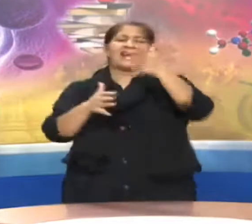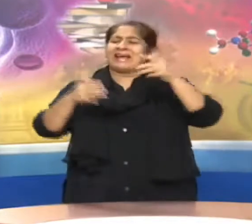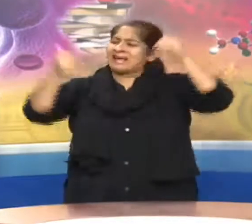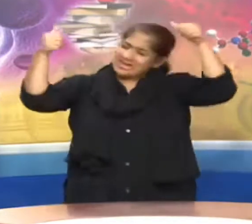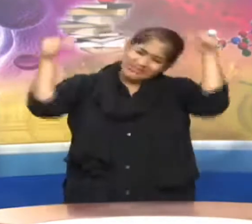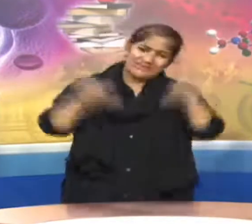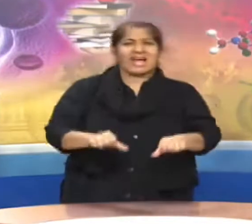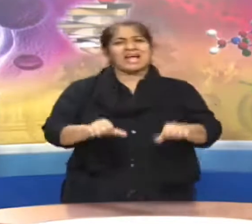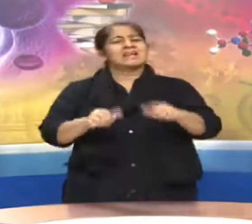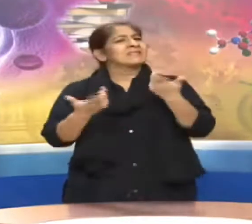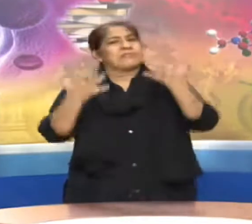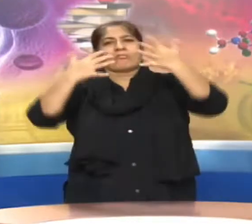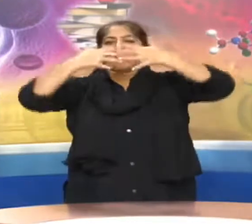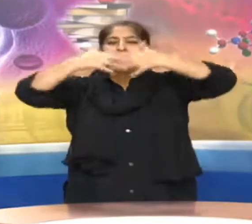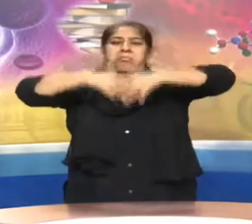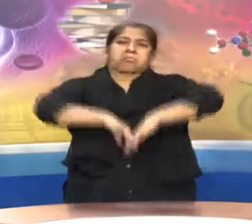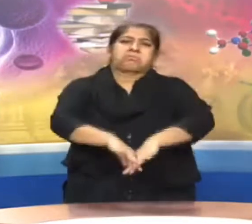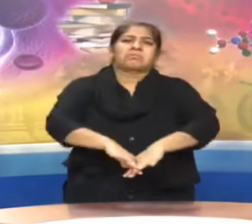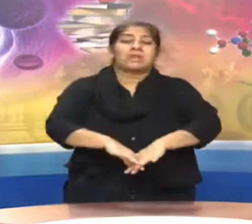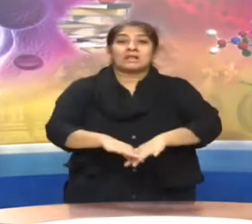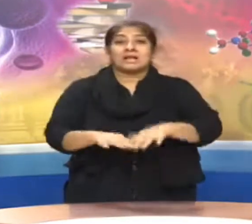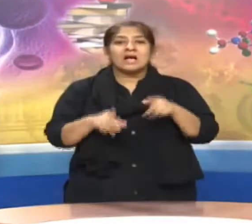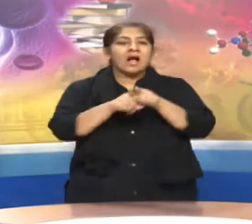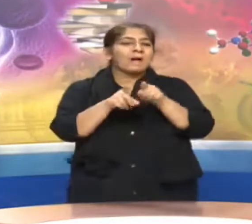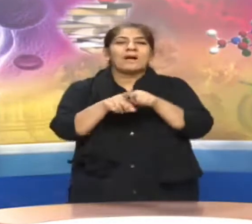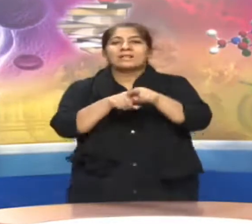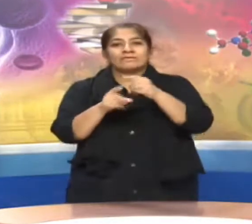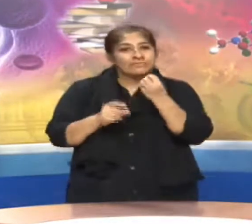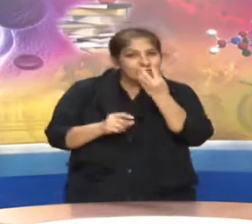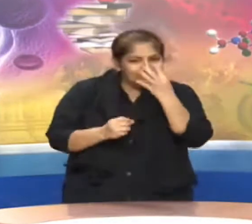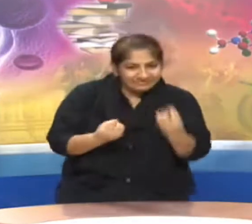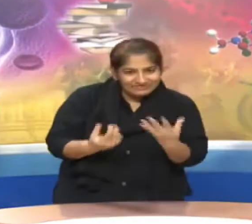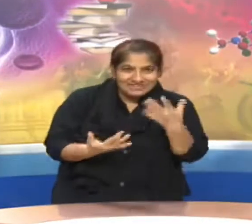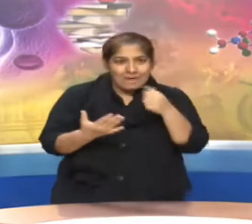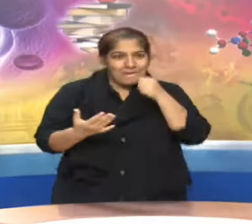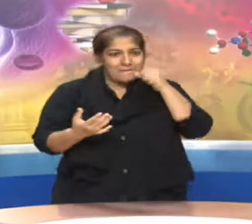way. So such kind of coordination and